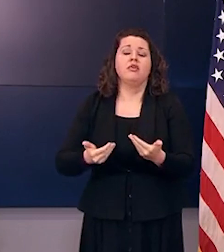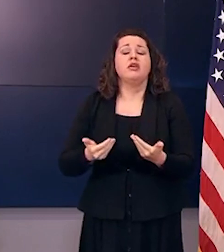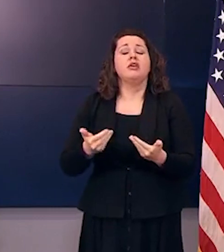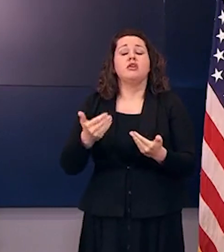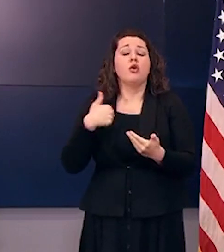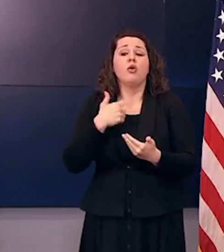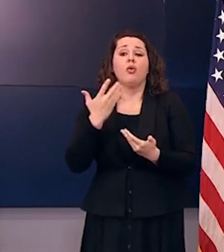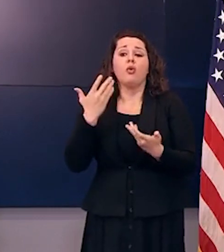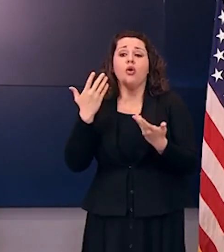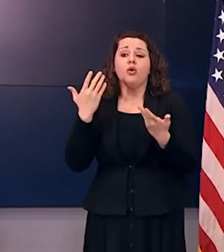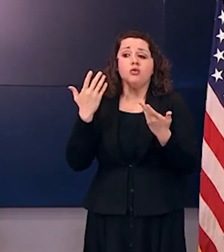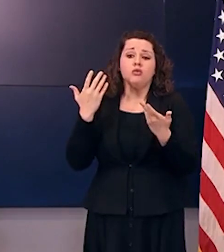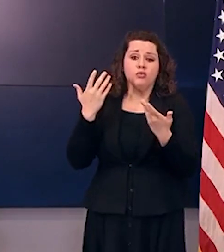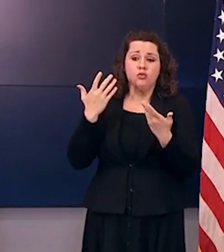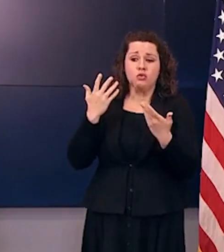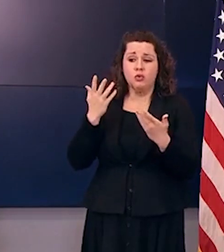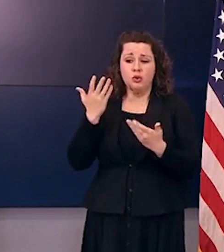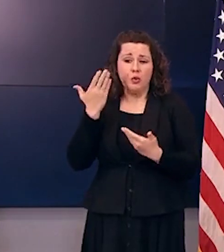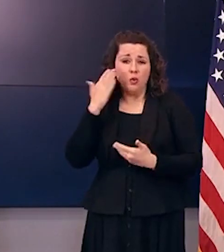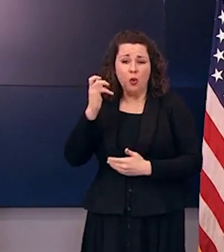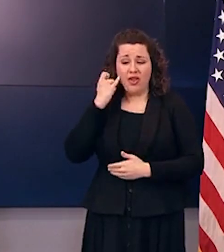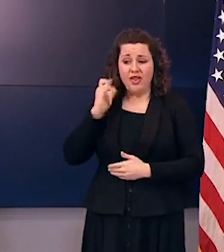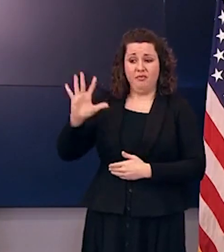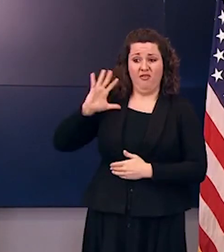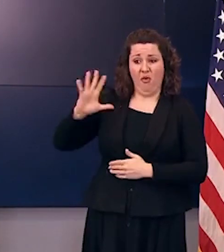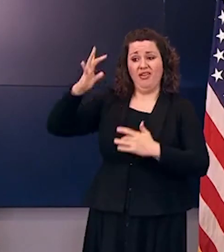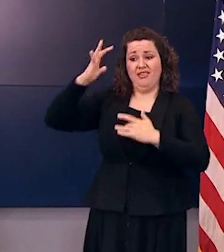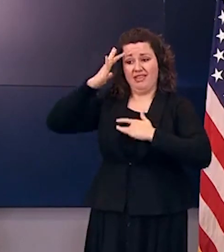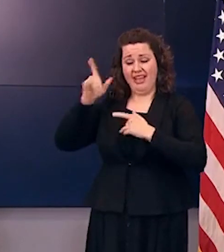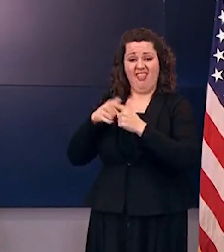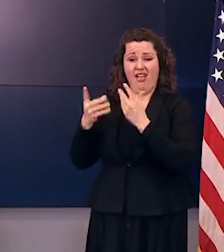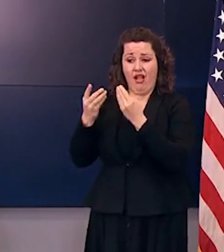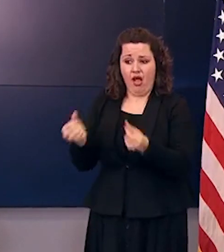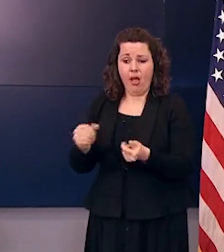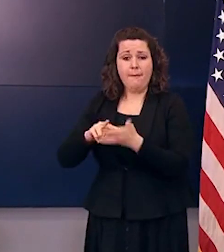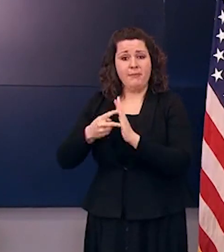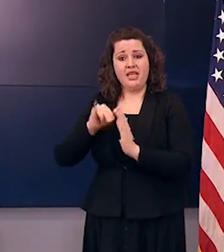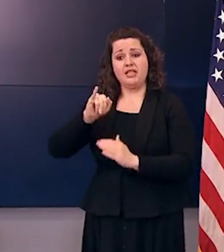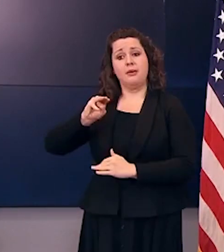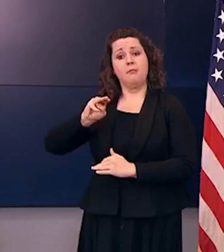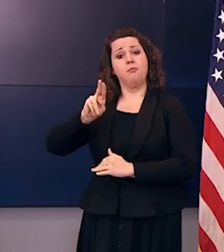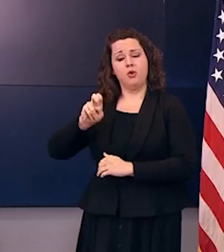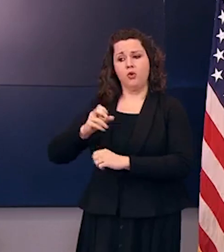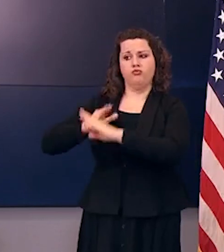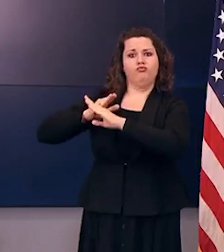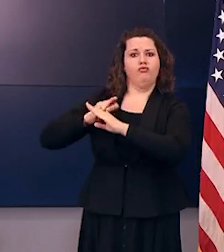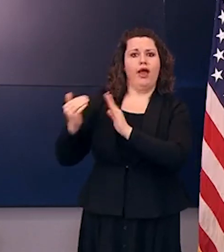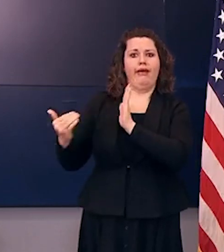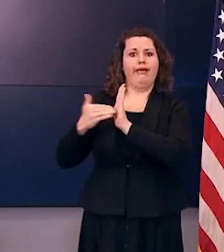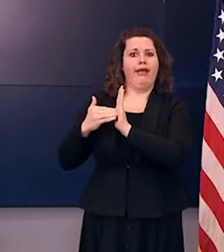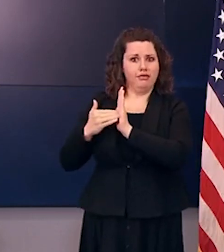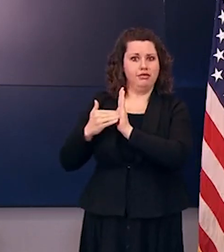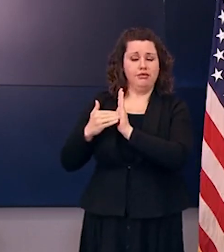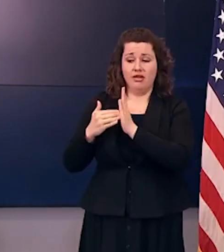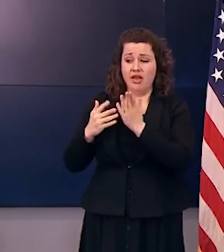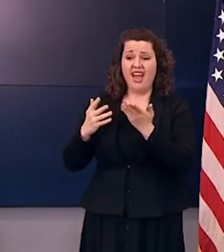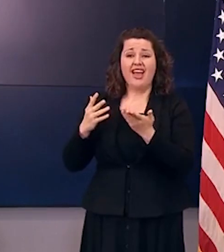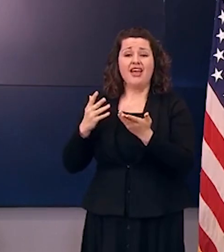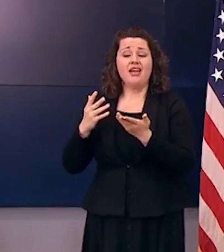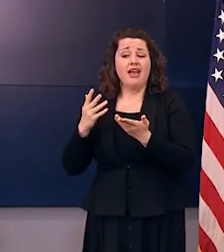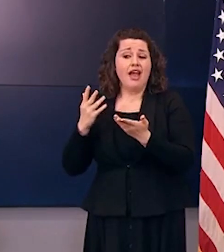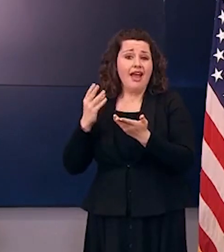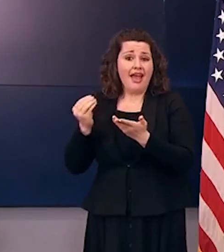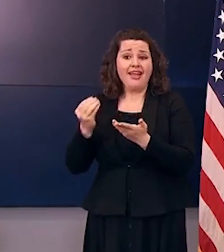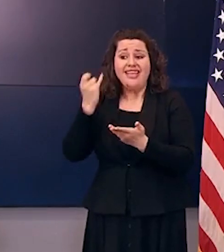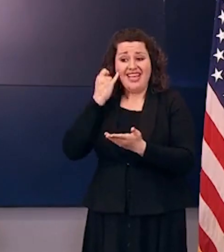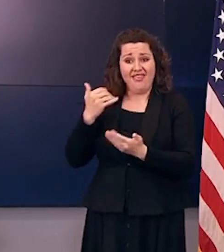previous infection actually provides immunity from reinfection. And the other is, if we do get immunity once we have the